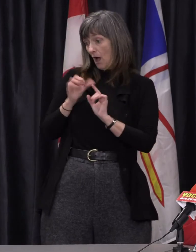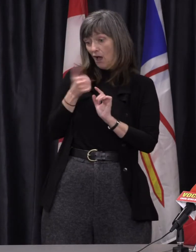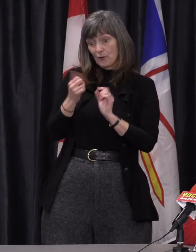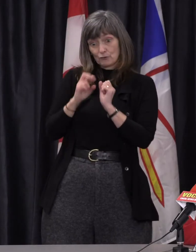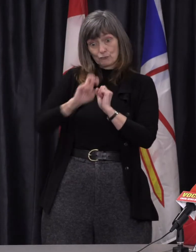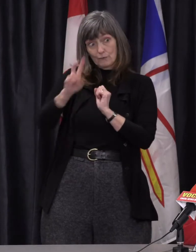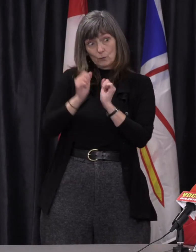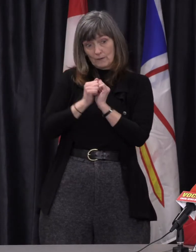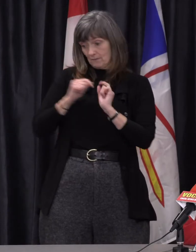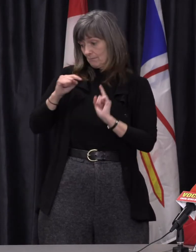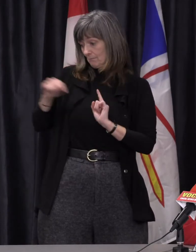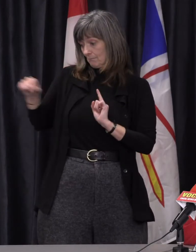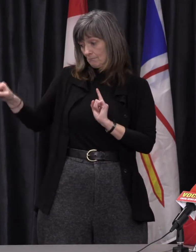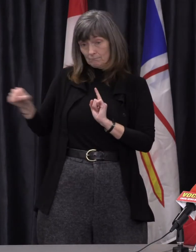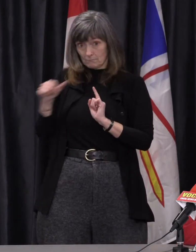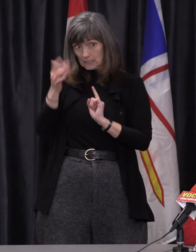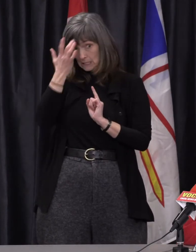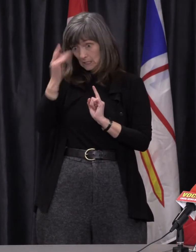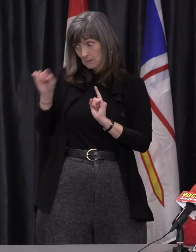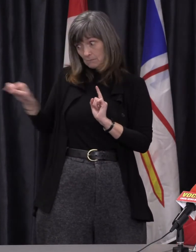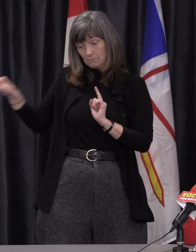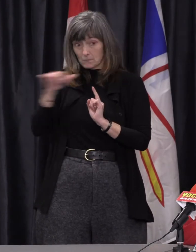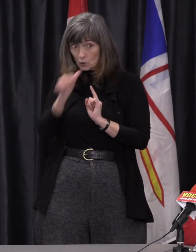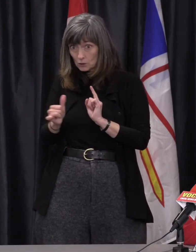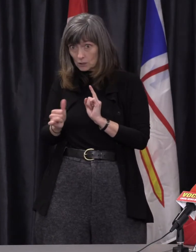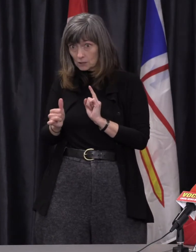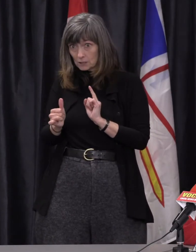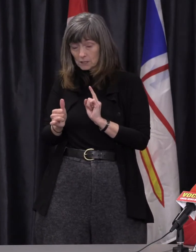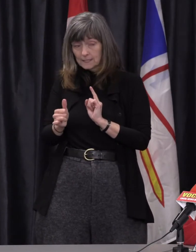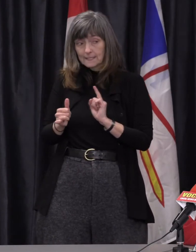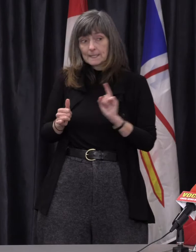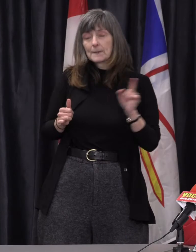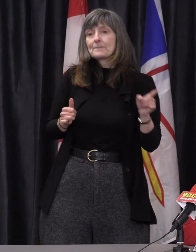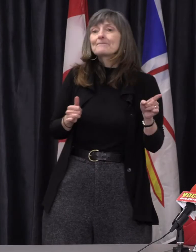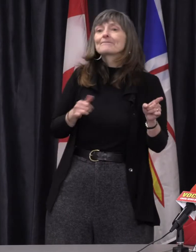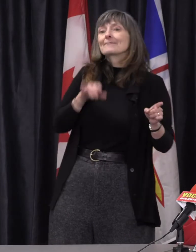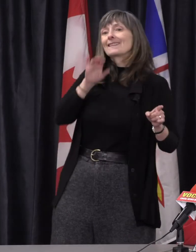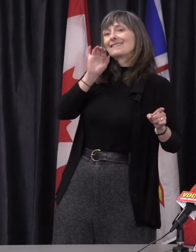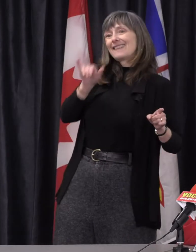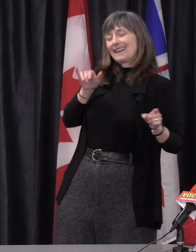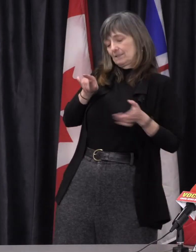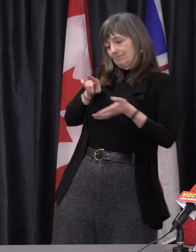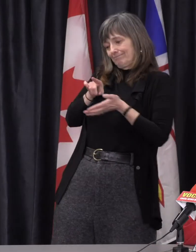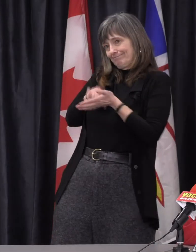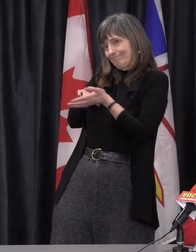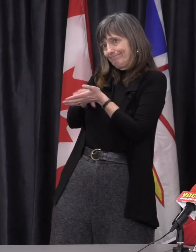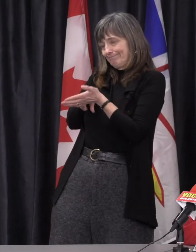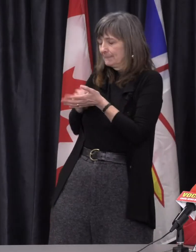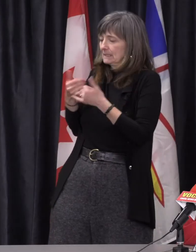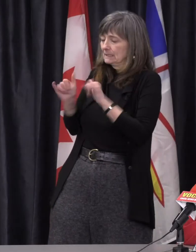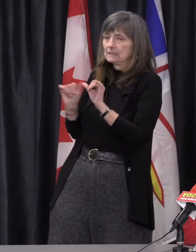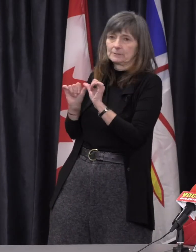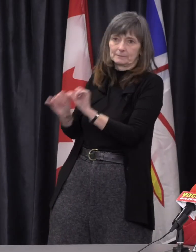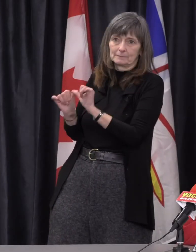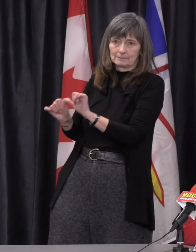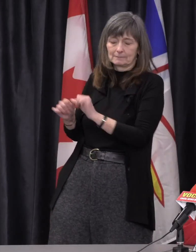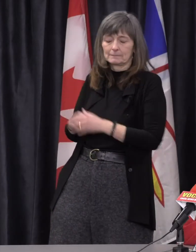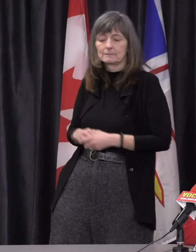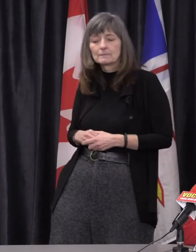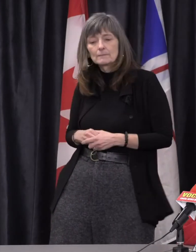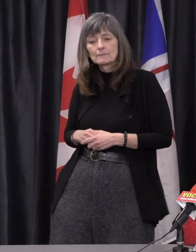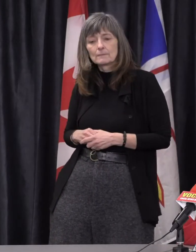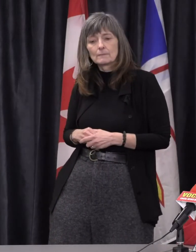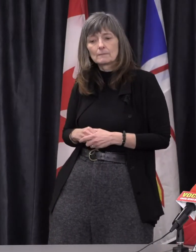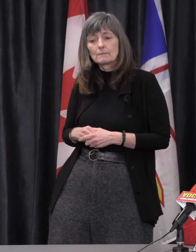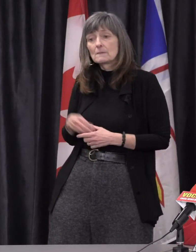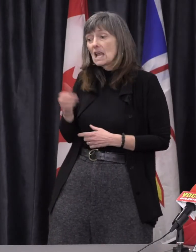symptoms? So the details of the investigation are still ongoing. So